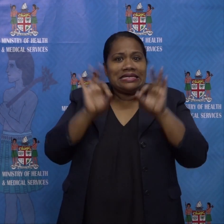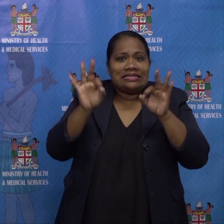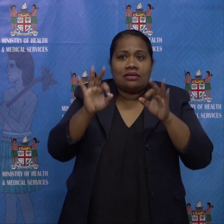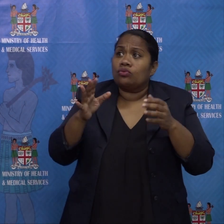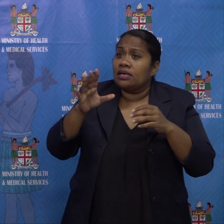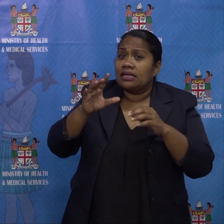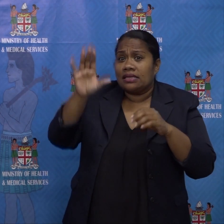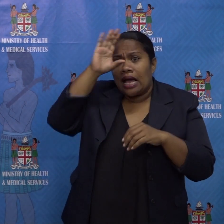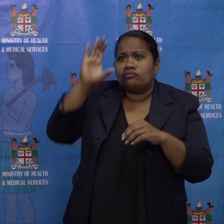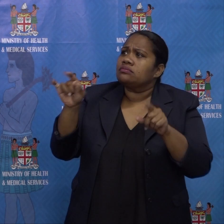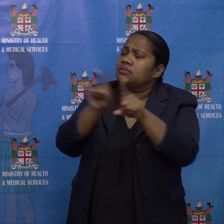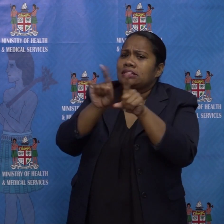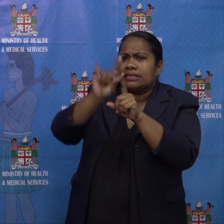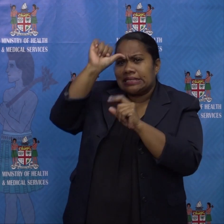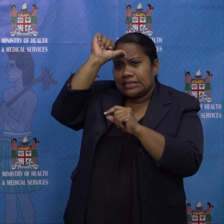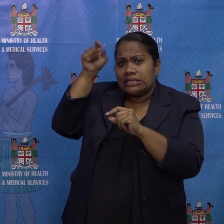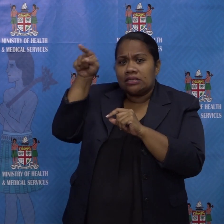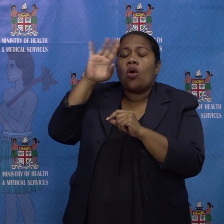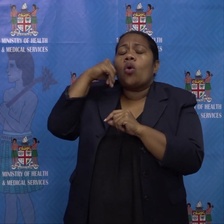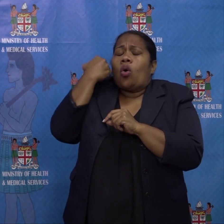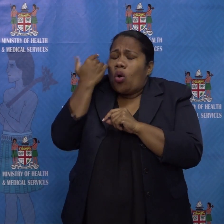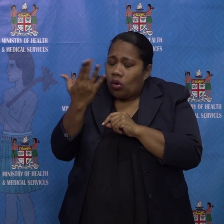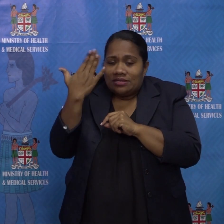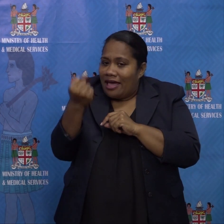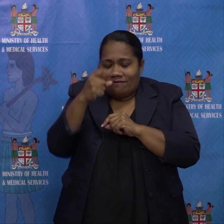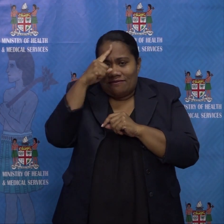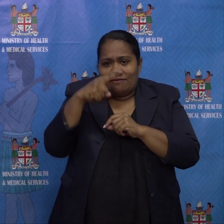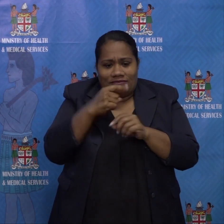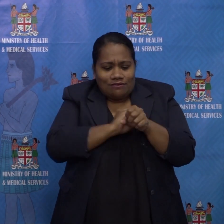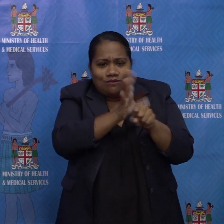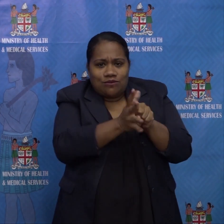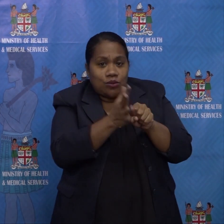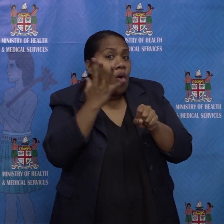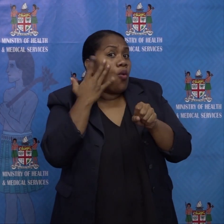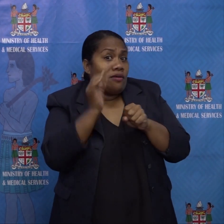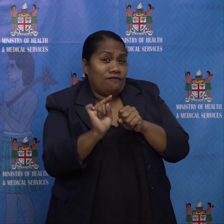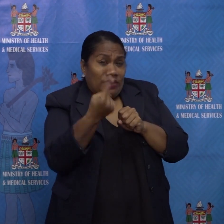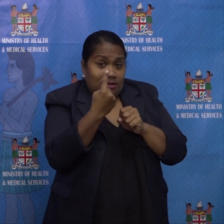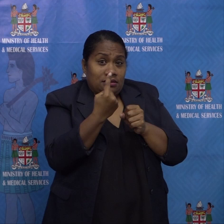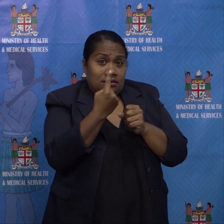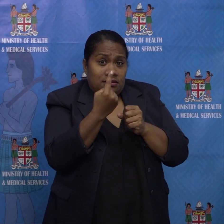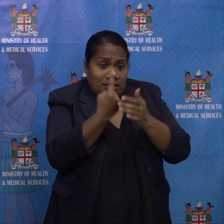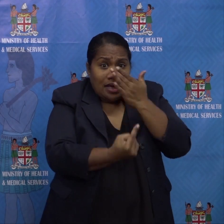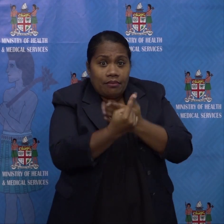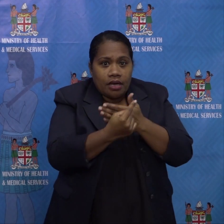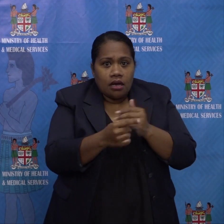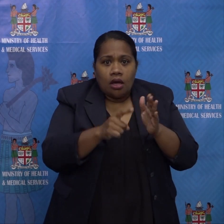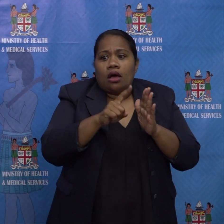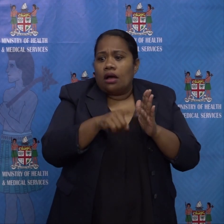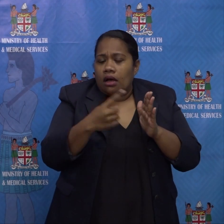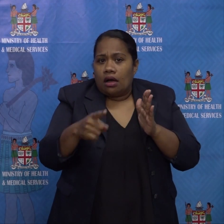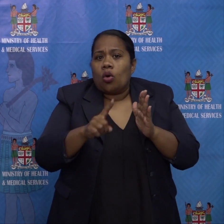India, including India, always had cases. From when they first started getting cases, they always had cases. It would lull,